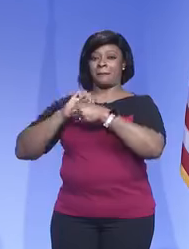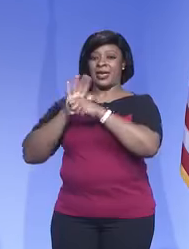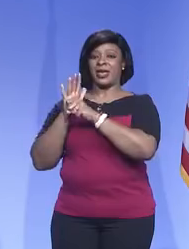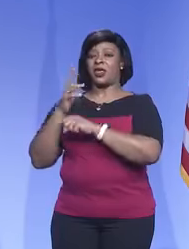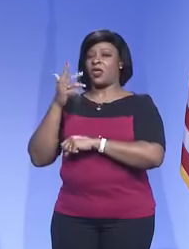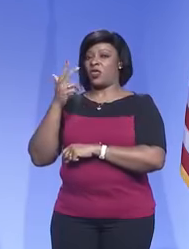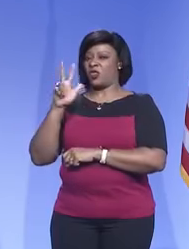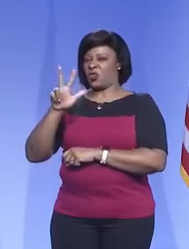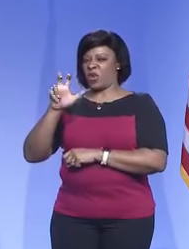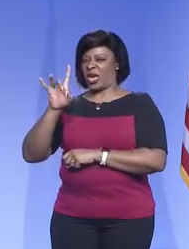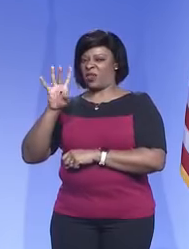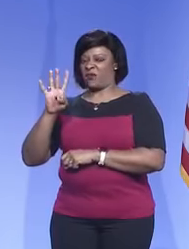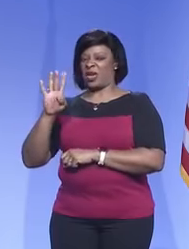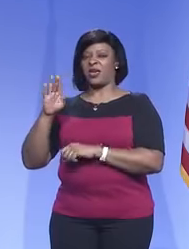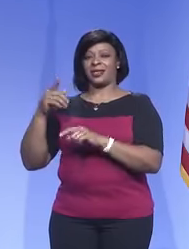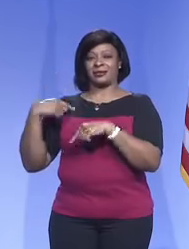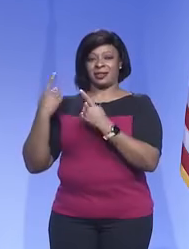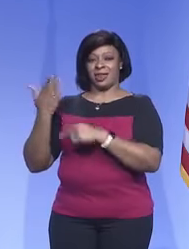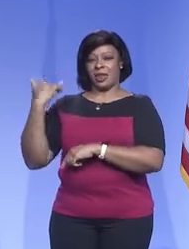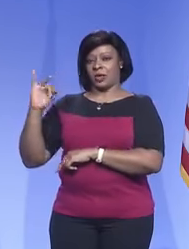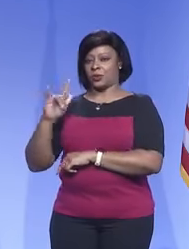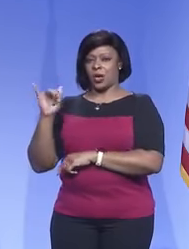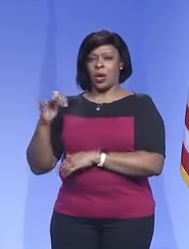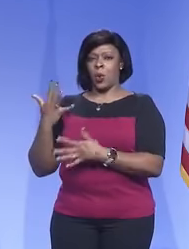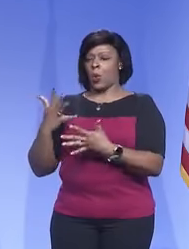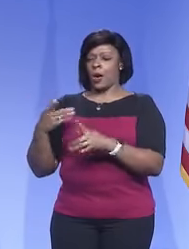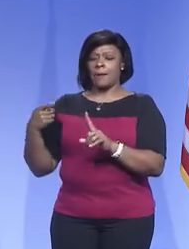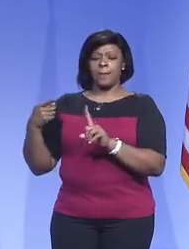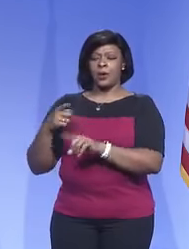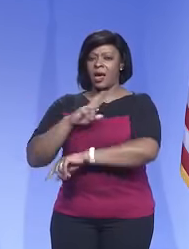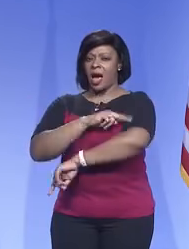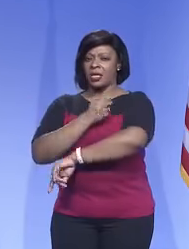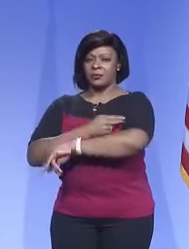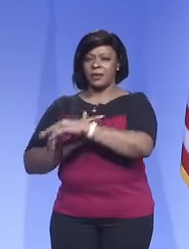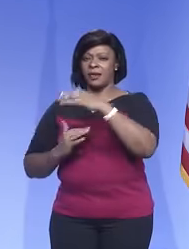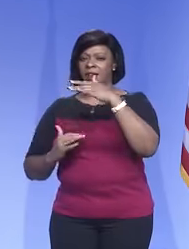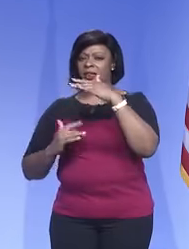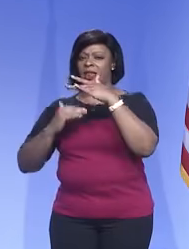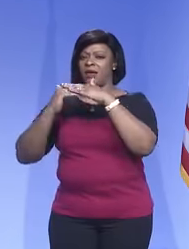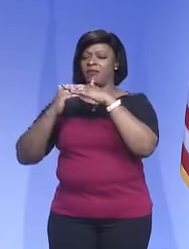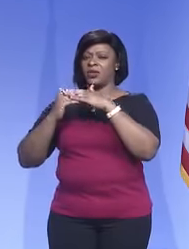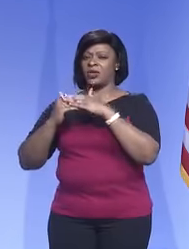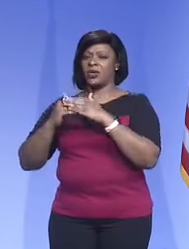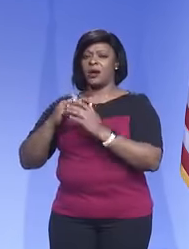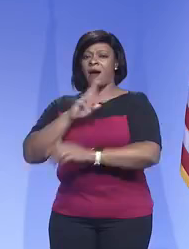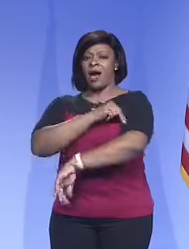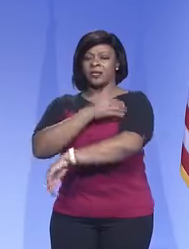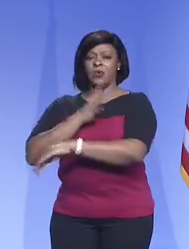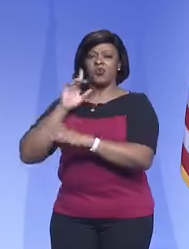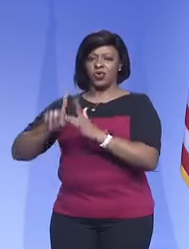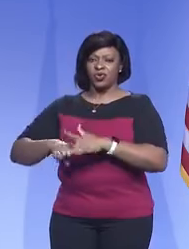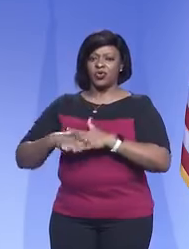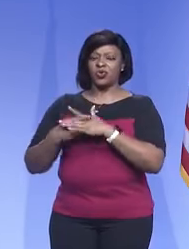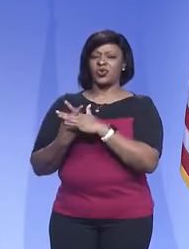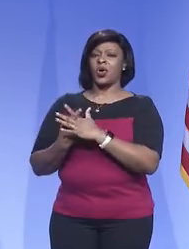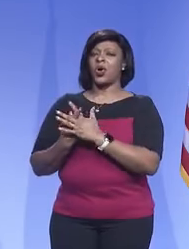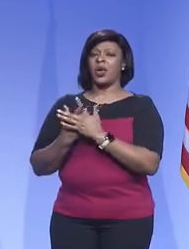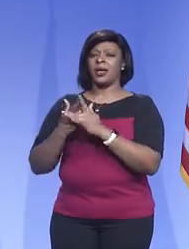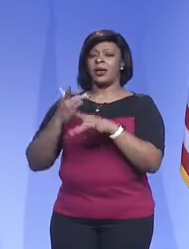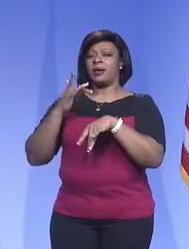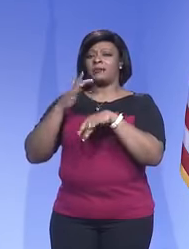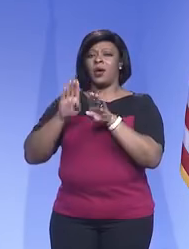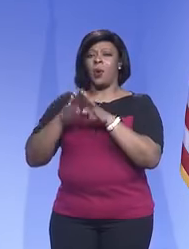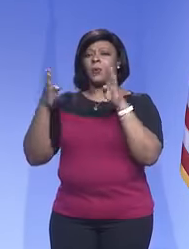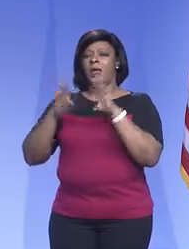in late July. At what point of hospitalization level do hospitals begin to free up space